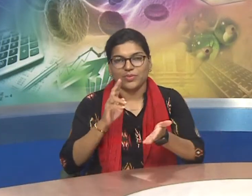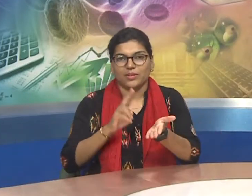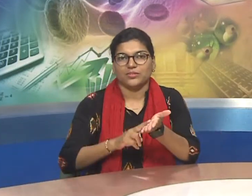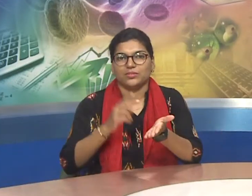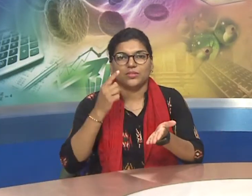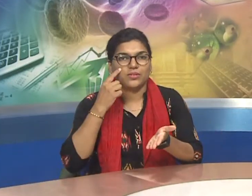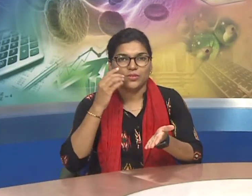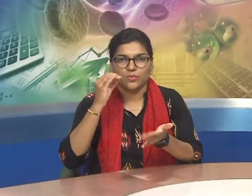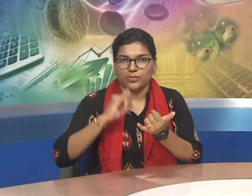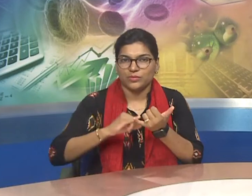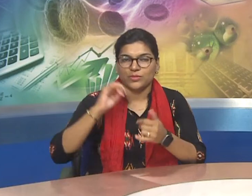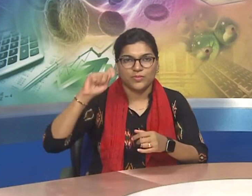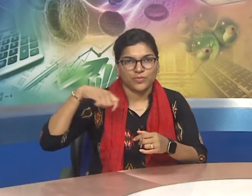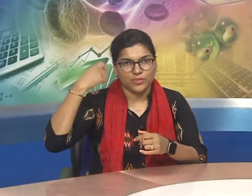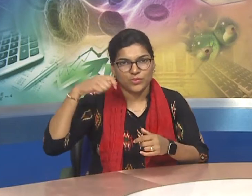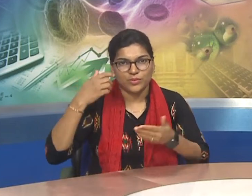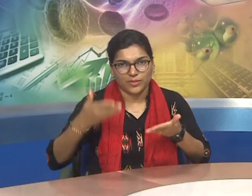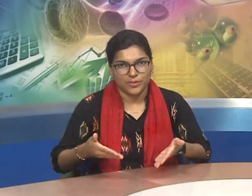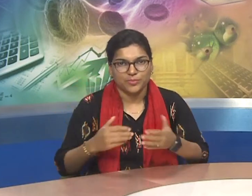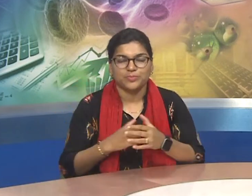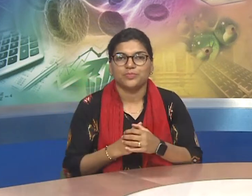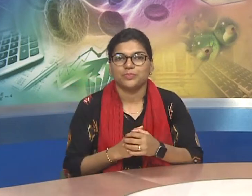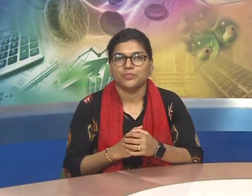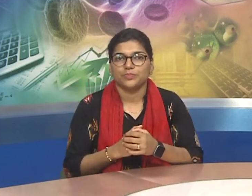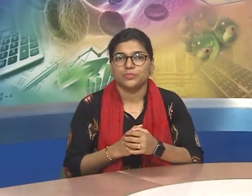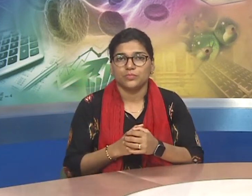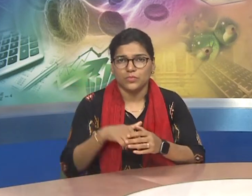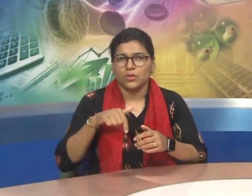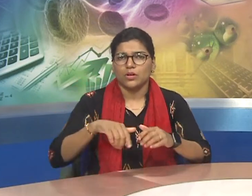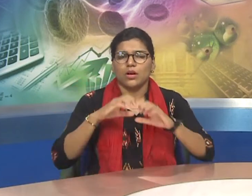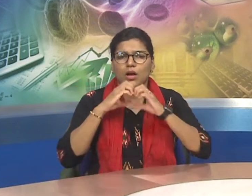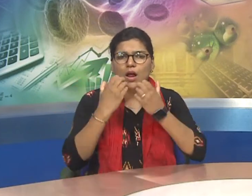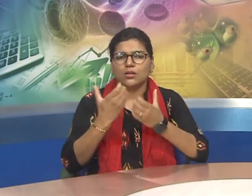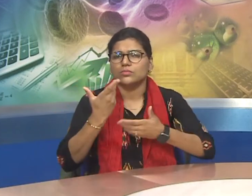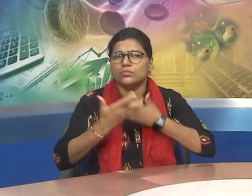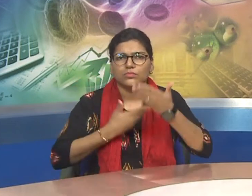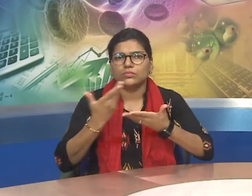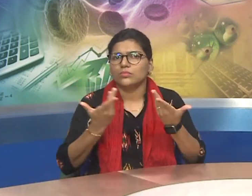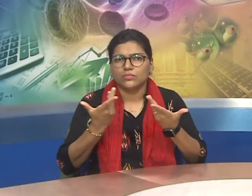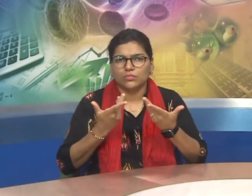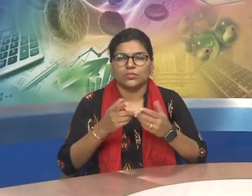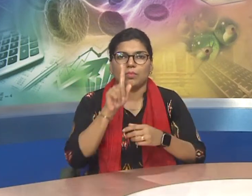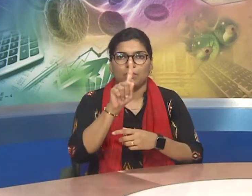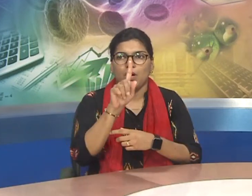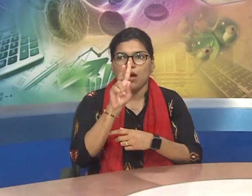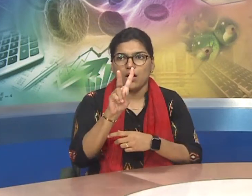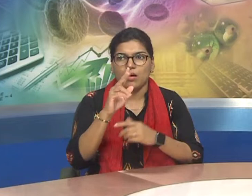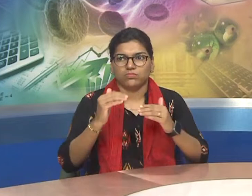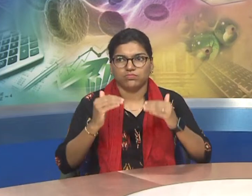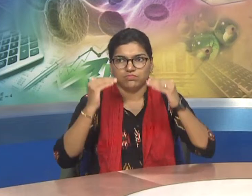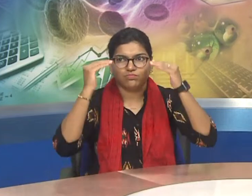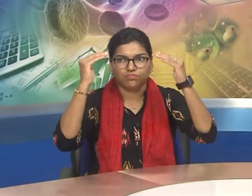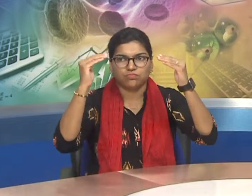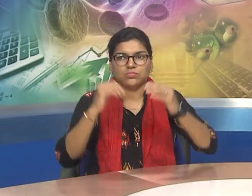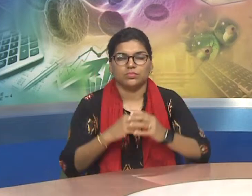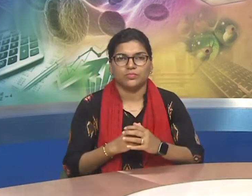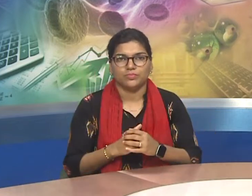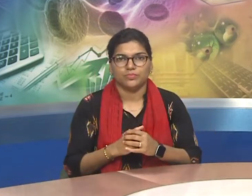Welcome you all in this educational video of NIOS for